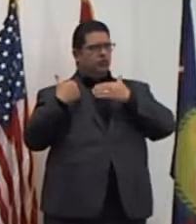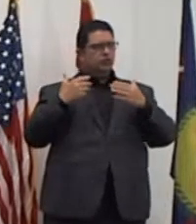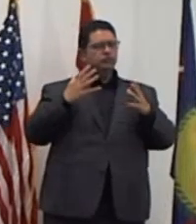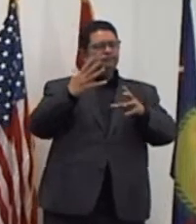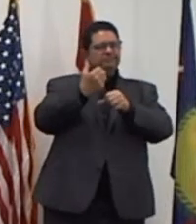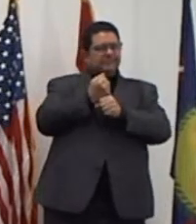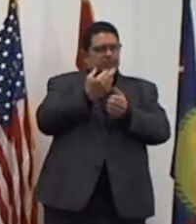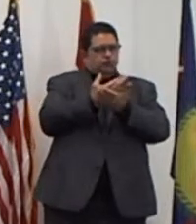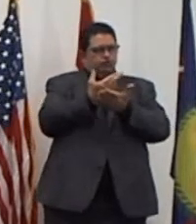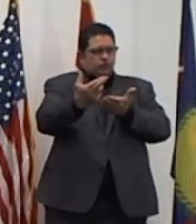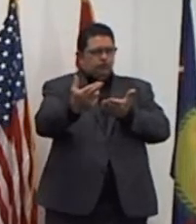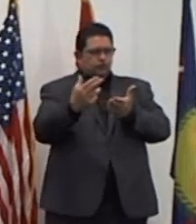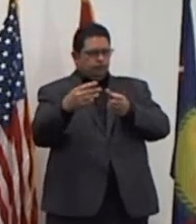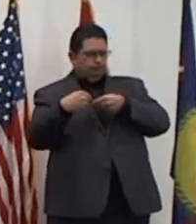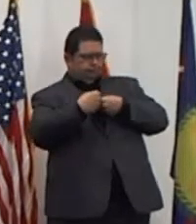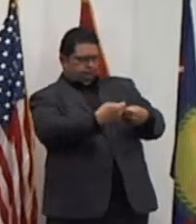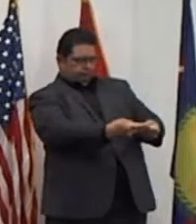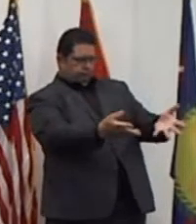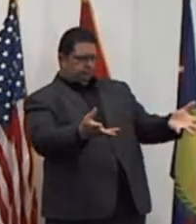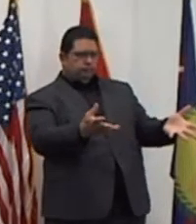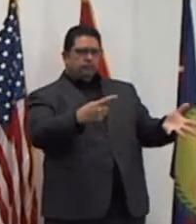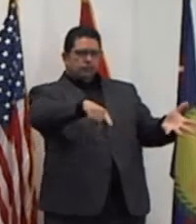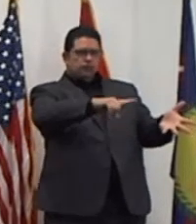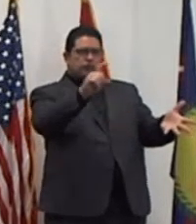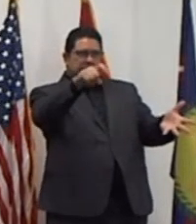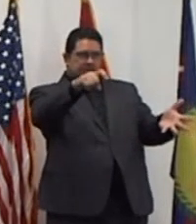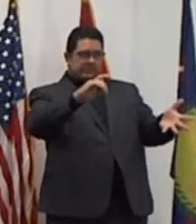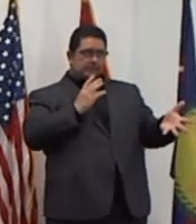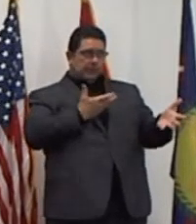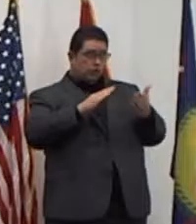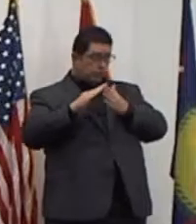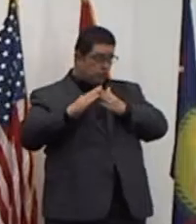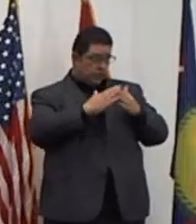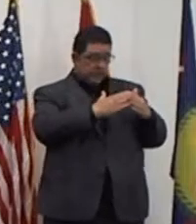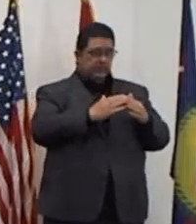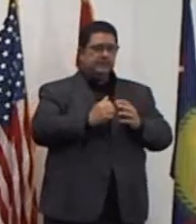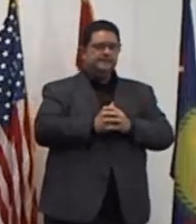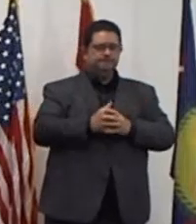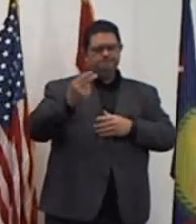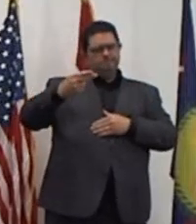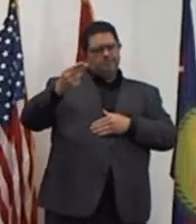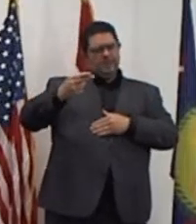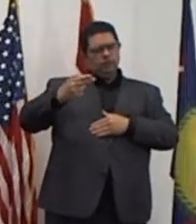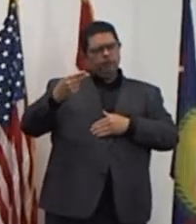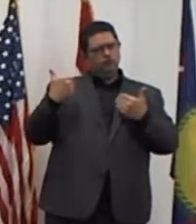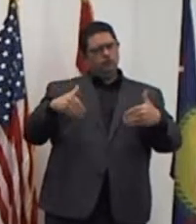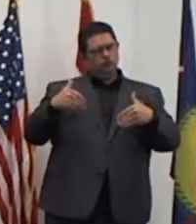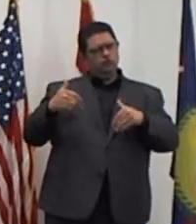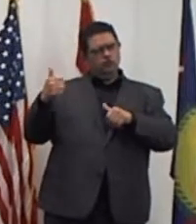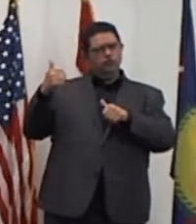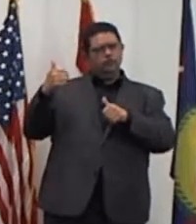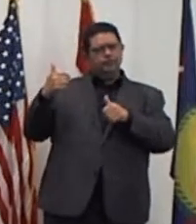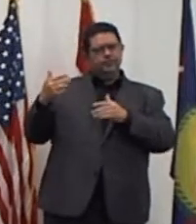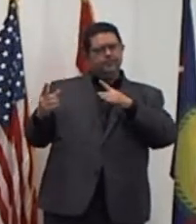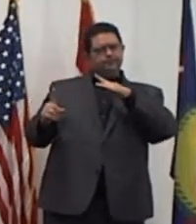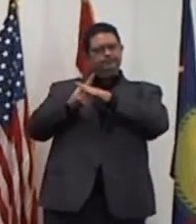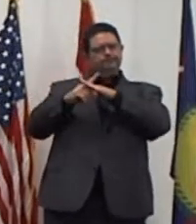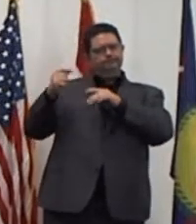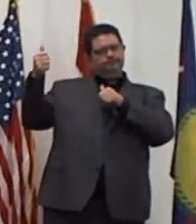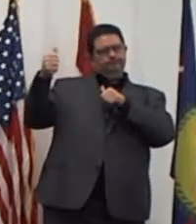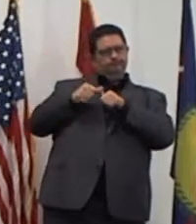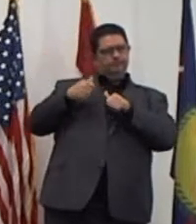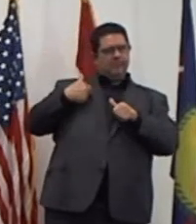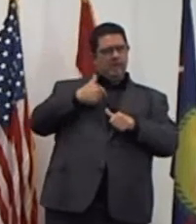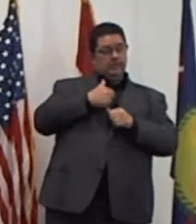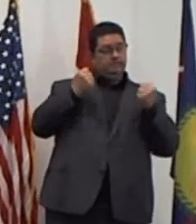to those who need it most in our community. And history is a persistent reminder that many individuals in our